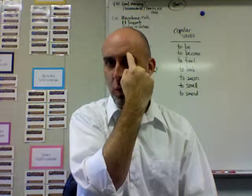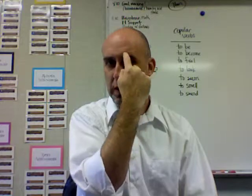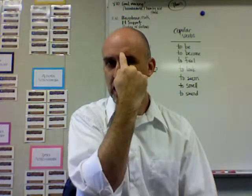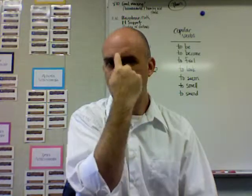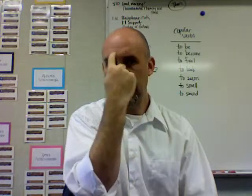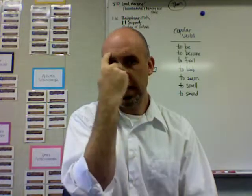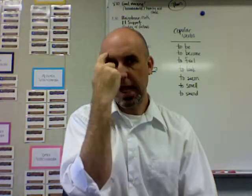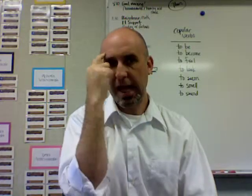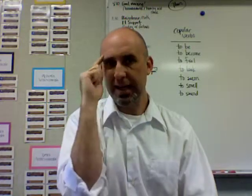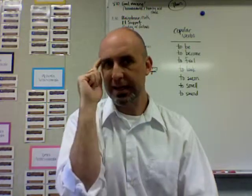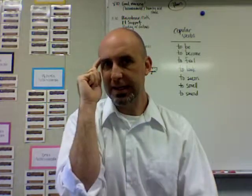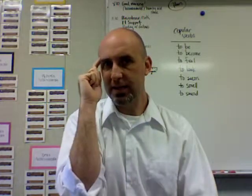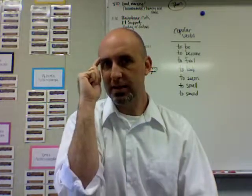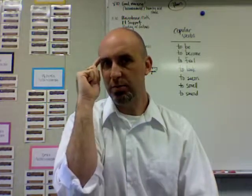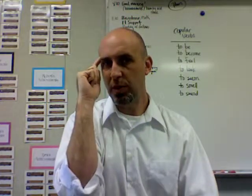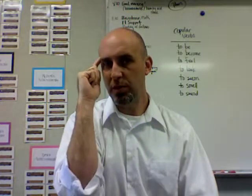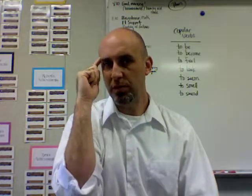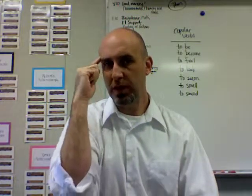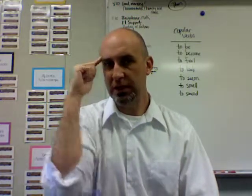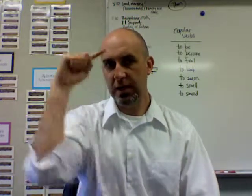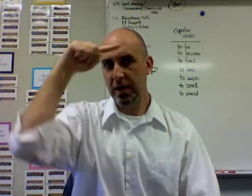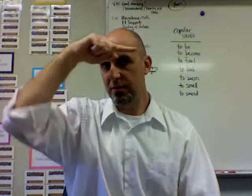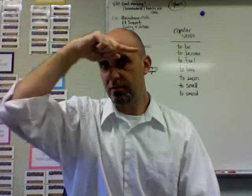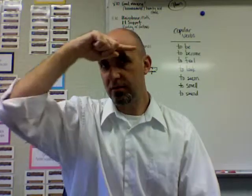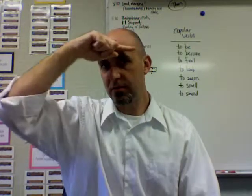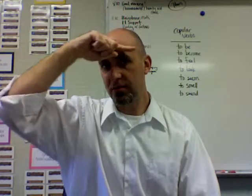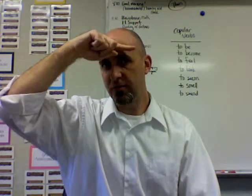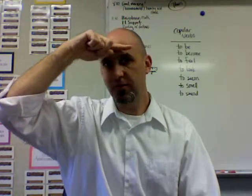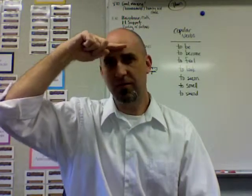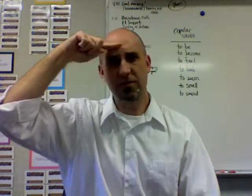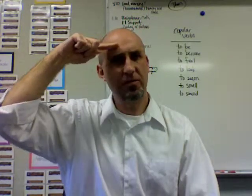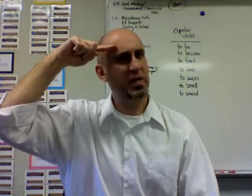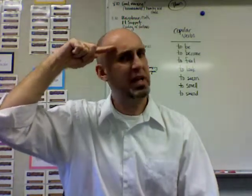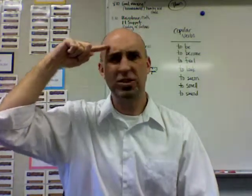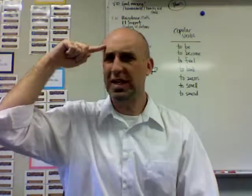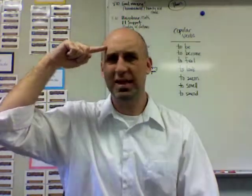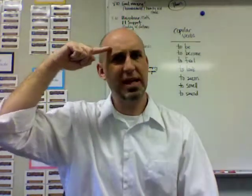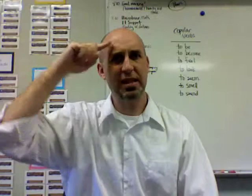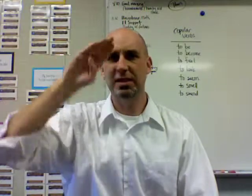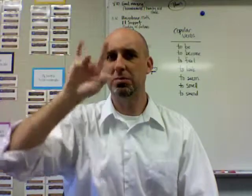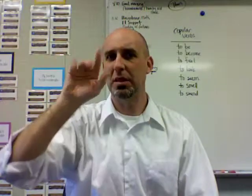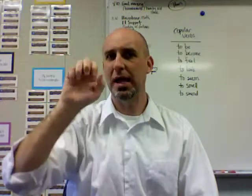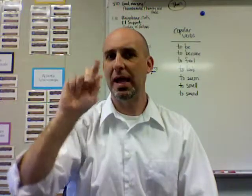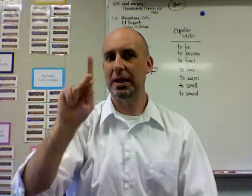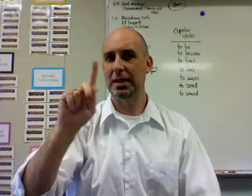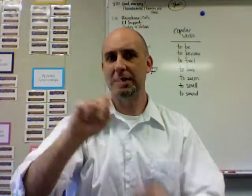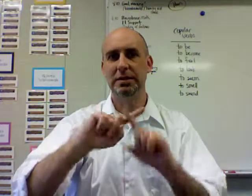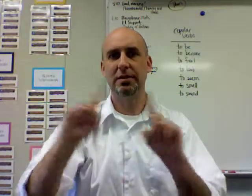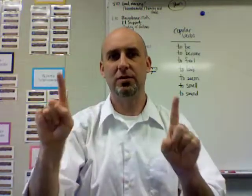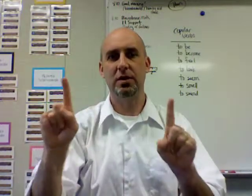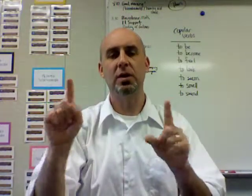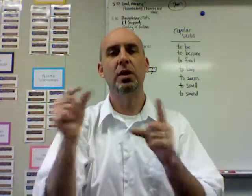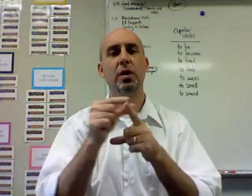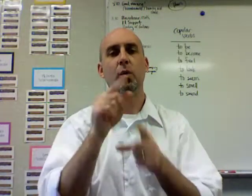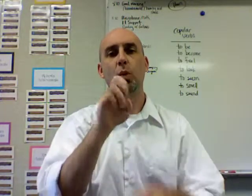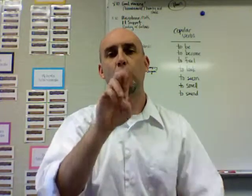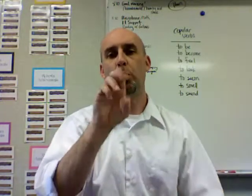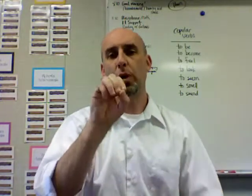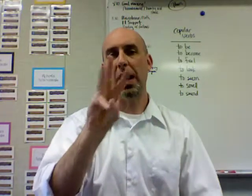pointing right at this part of your face, not flush like that. That's black. That's different. Word brow